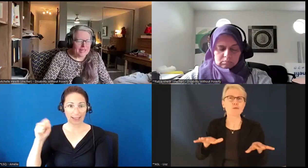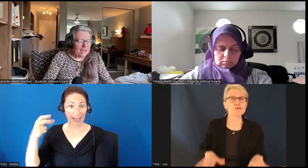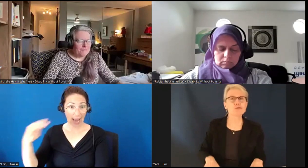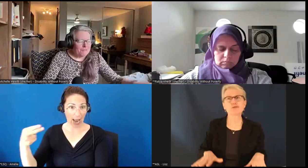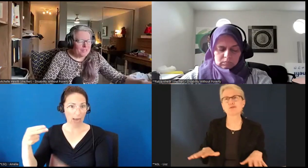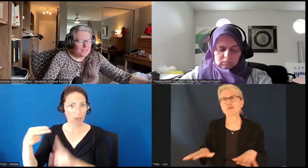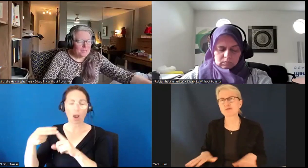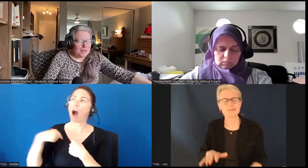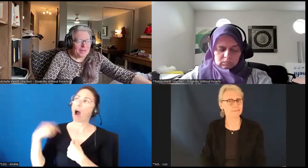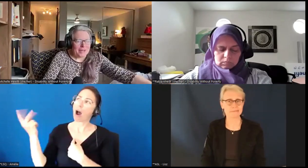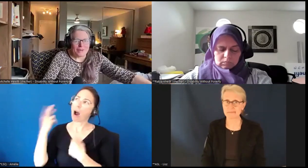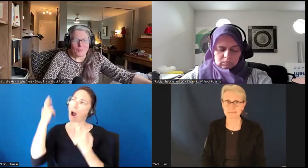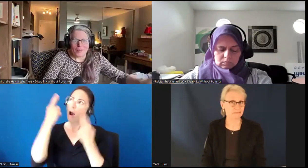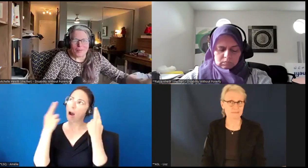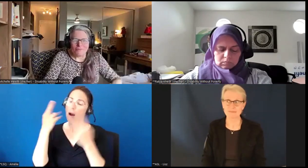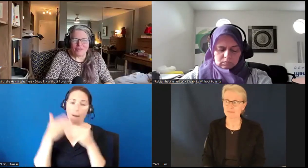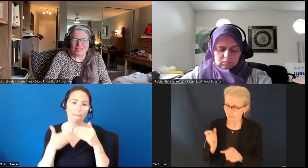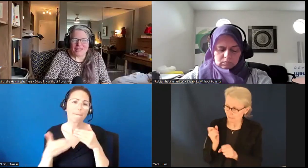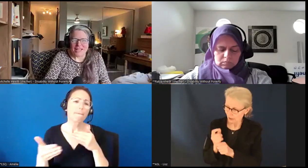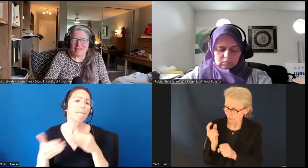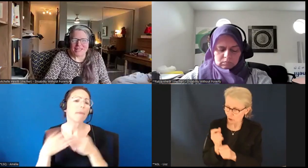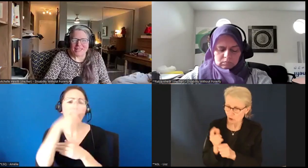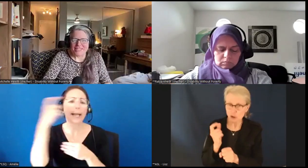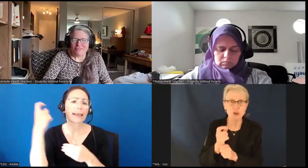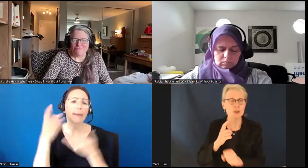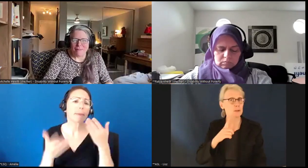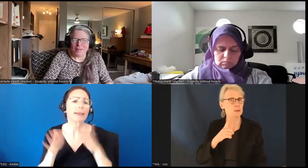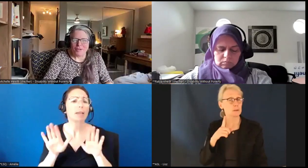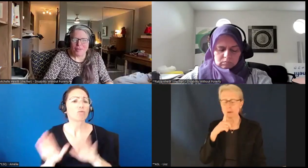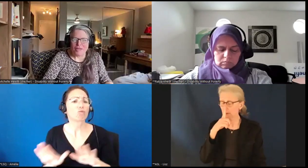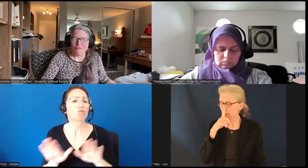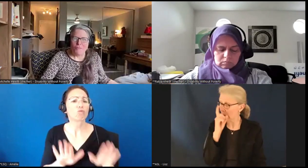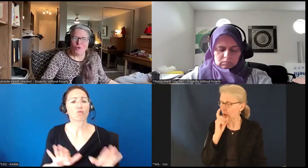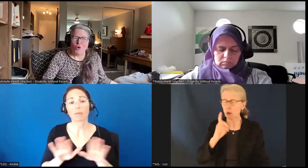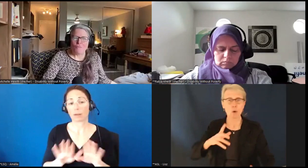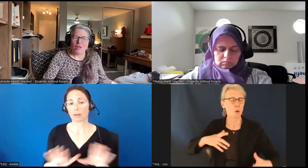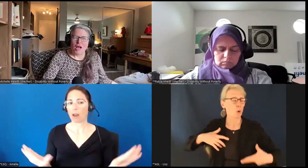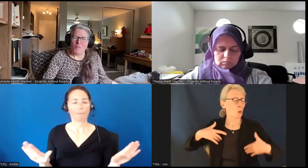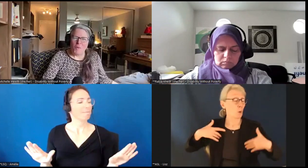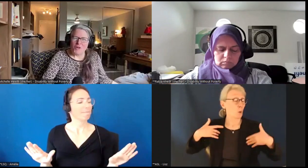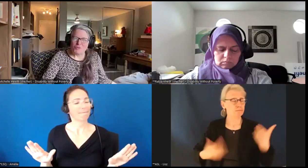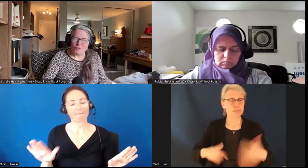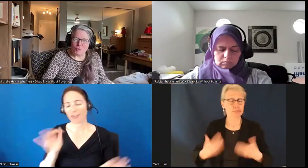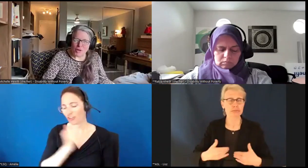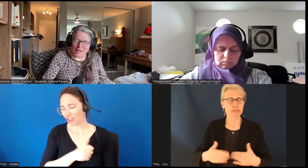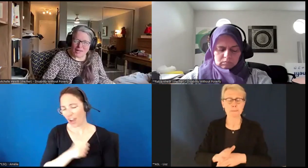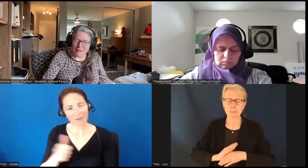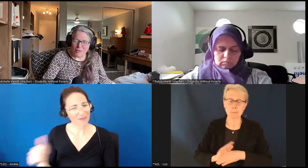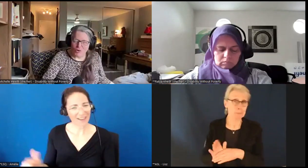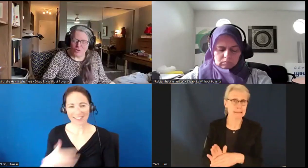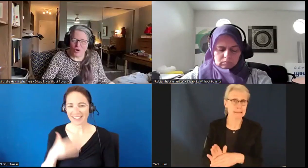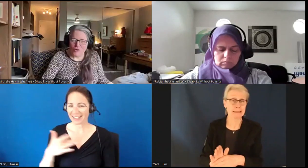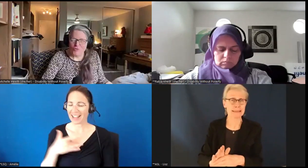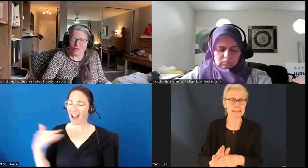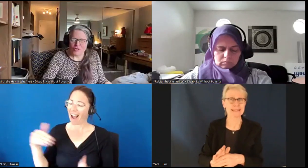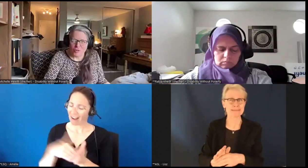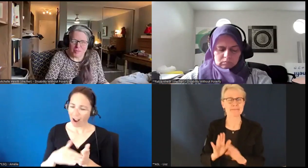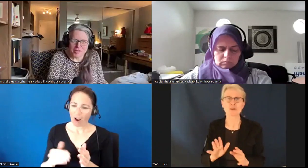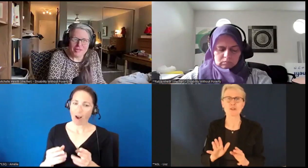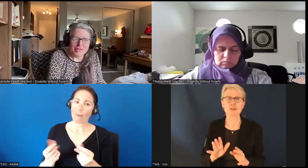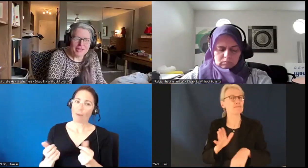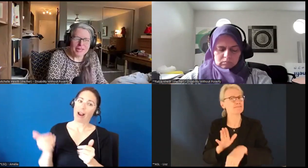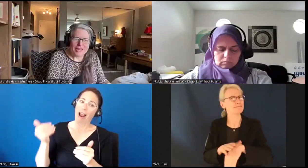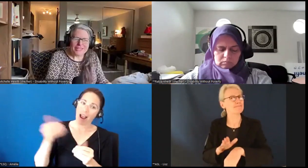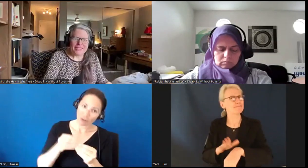And every summer, it feels like things are ramping up even more. And what's really important over the